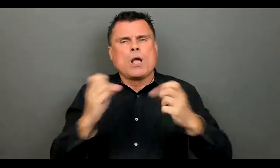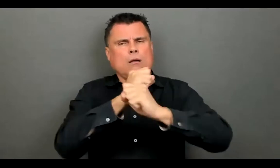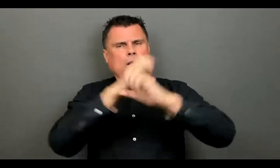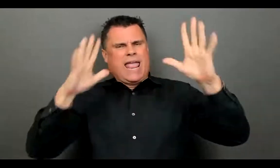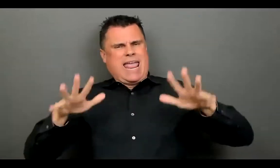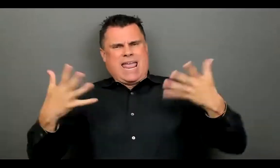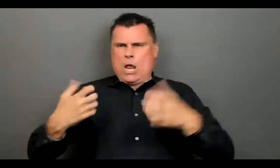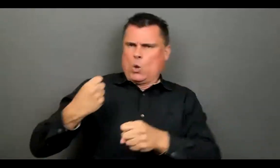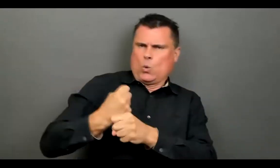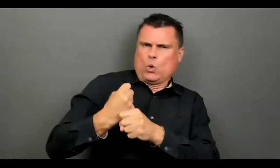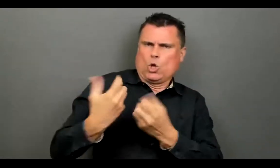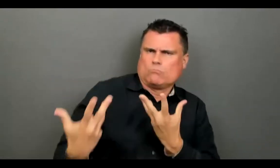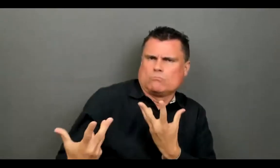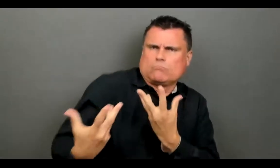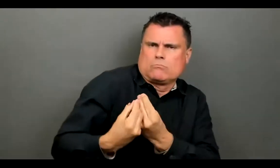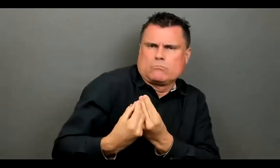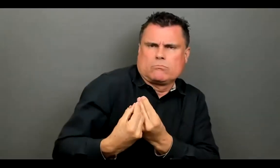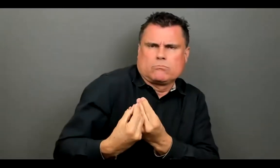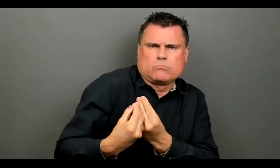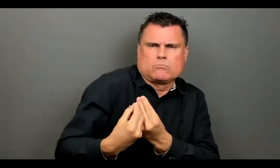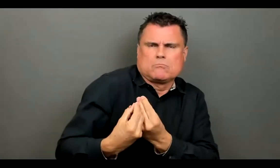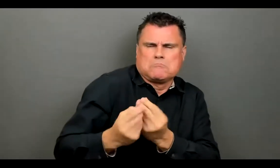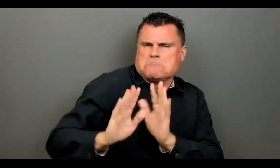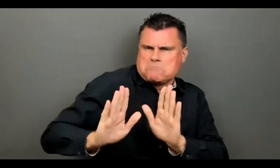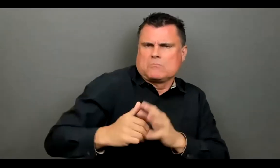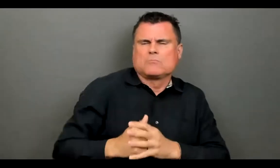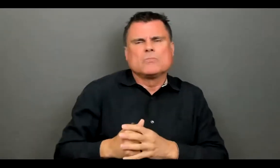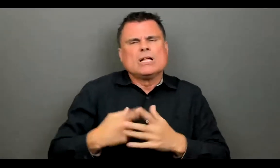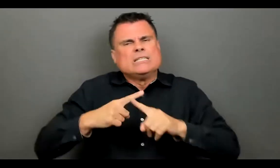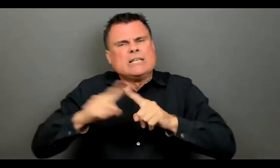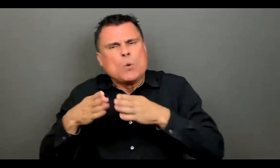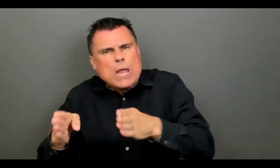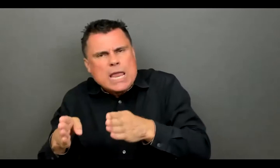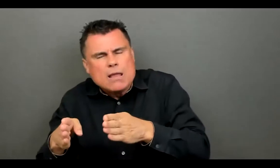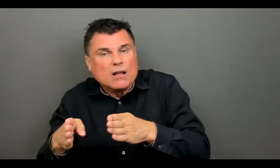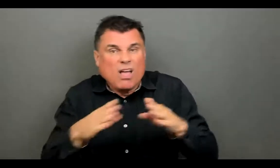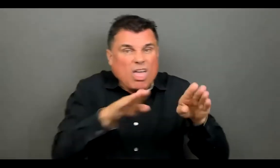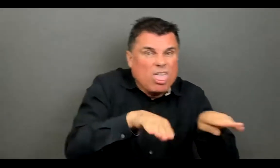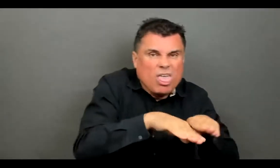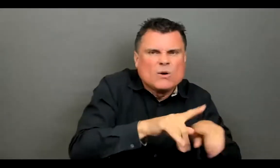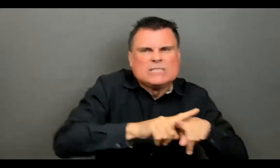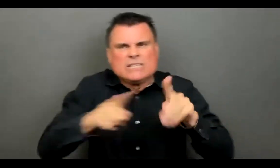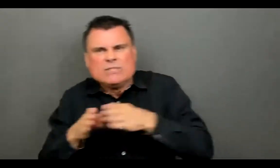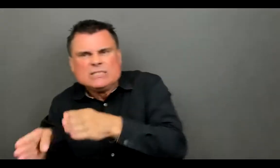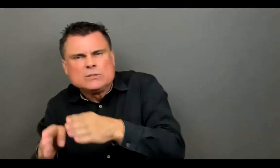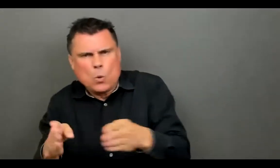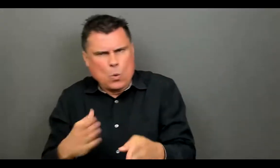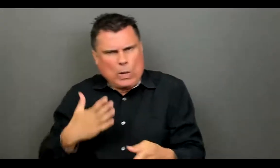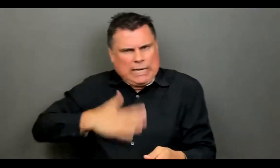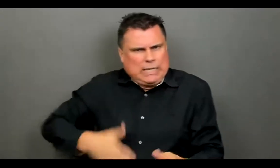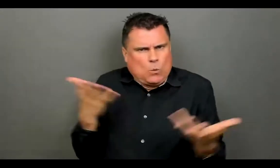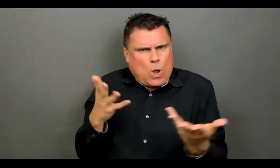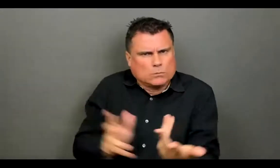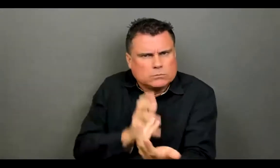a user journey exercise, which enabled users to document the steps taken in accessing services. So first we did this to understand challenges faced,